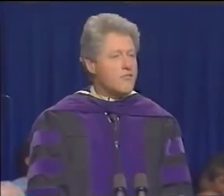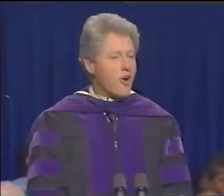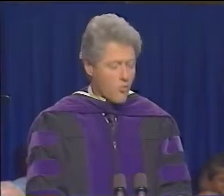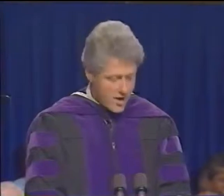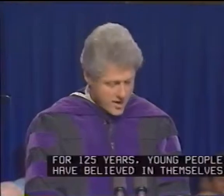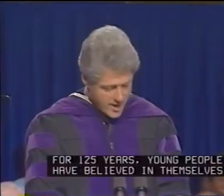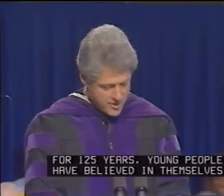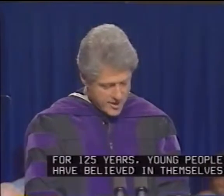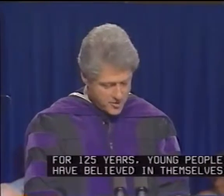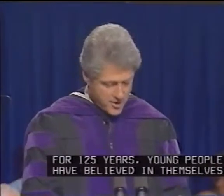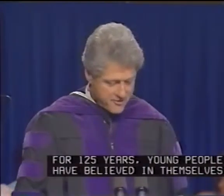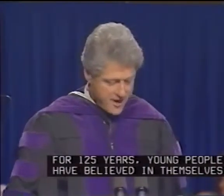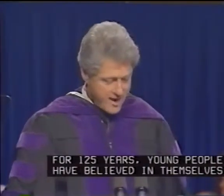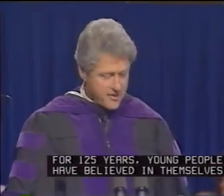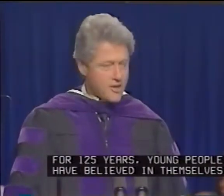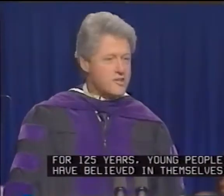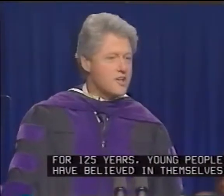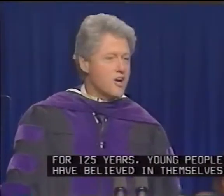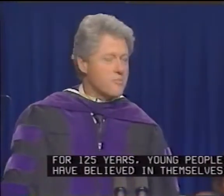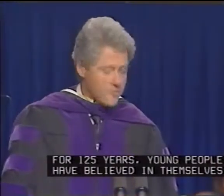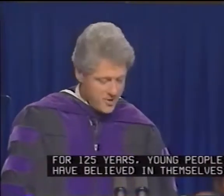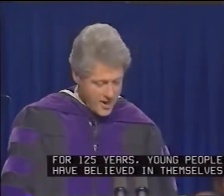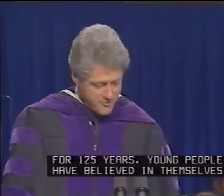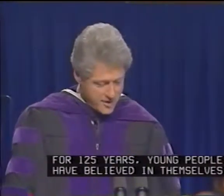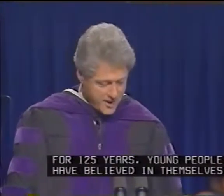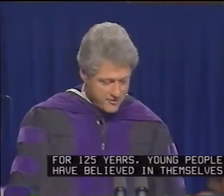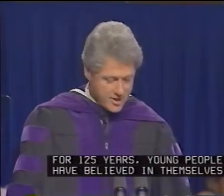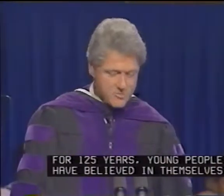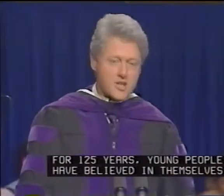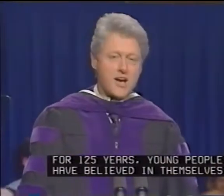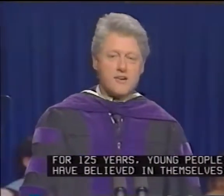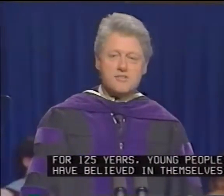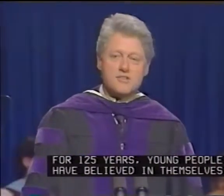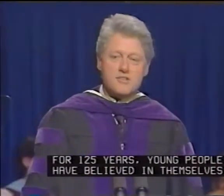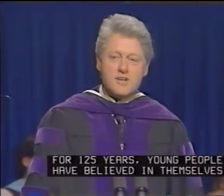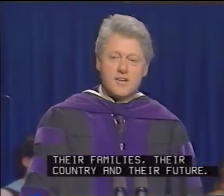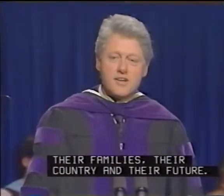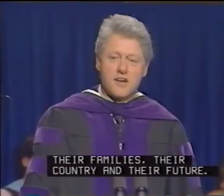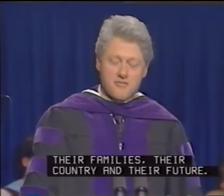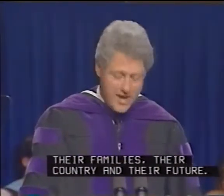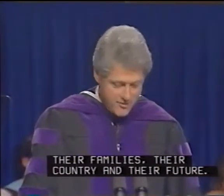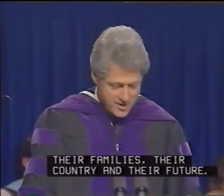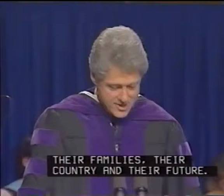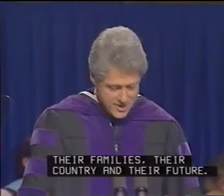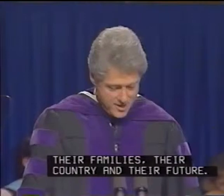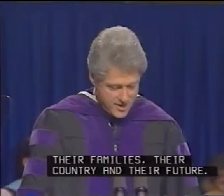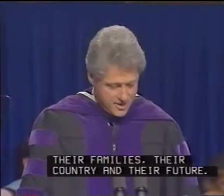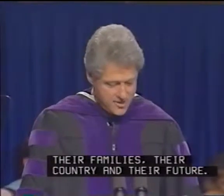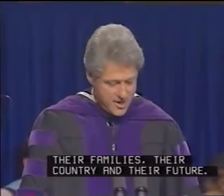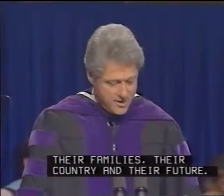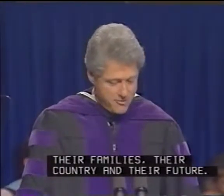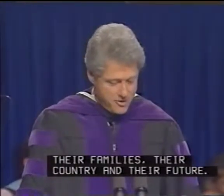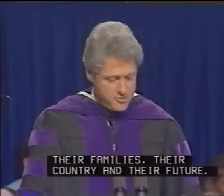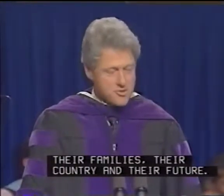For 125 years, young people have believed in themselves, their families, their country and their future,